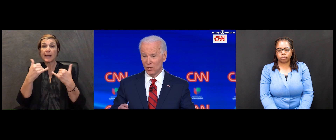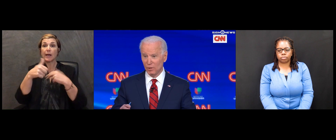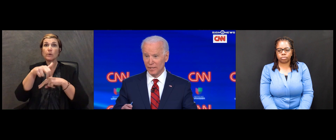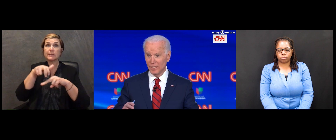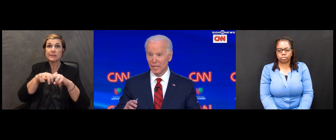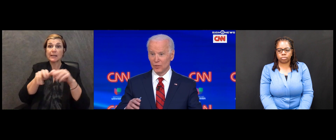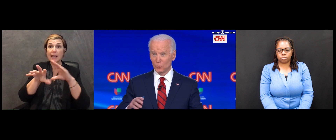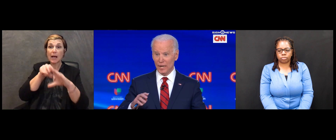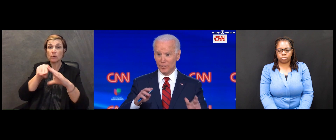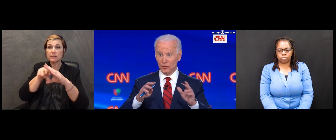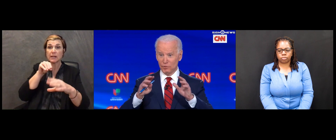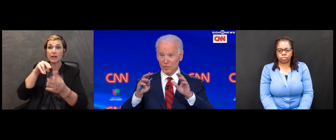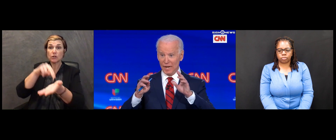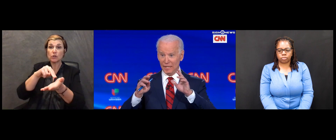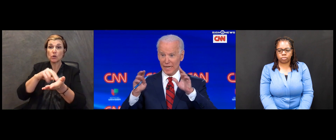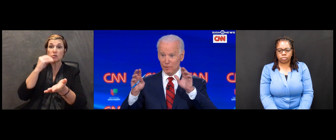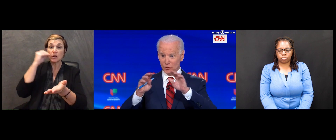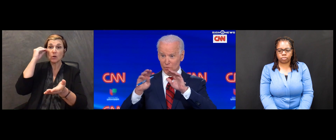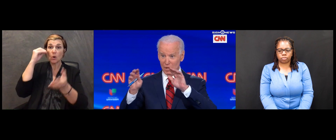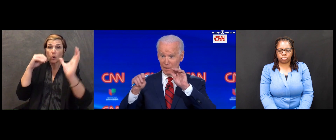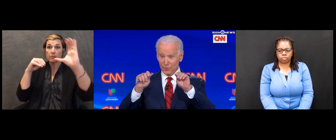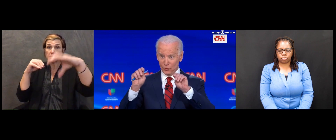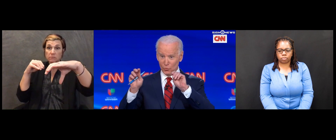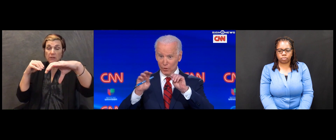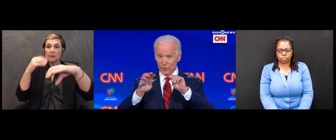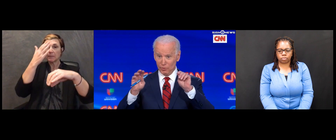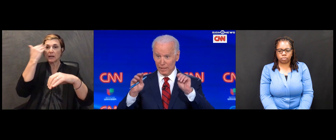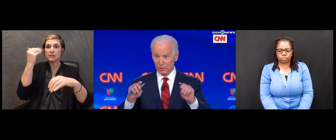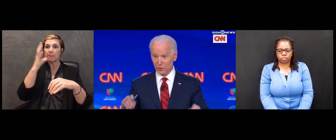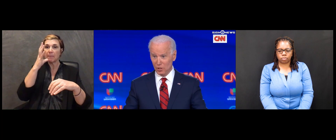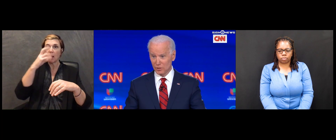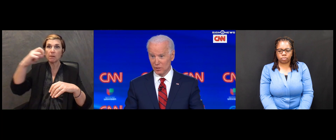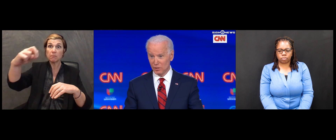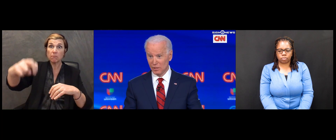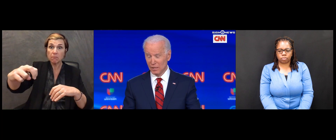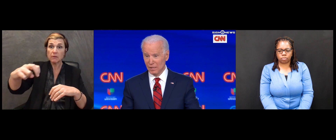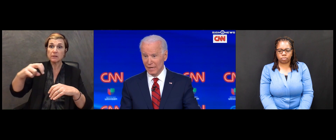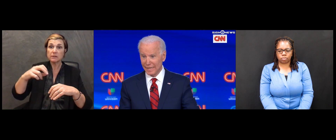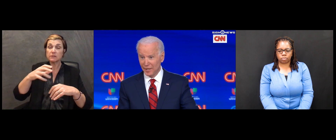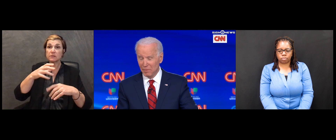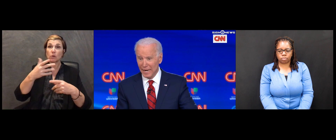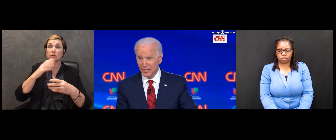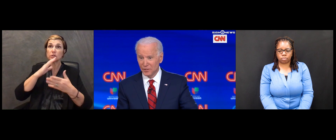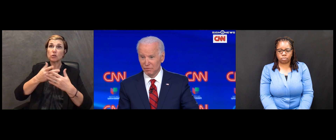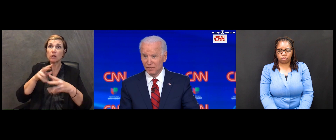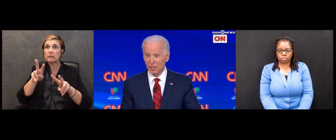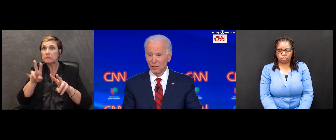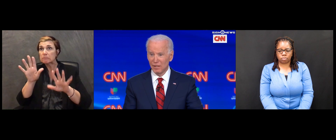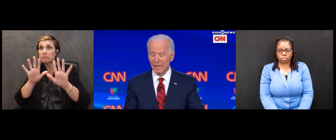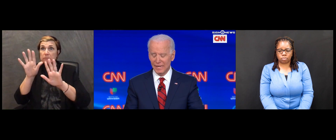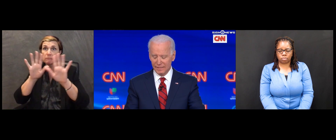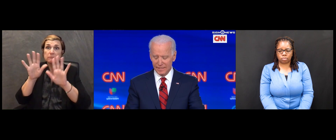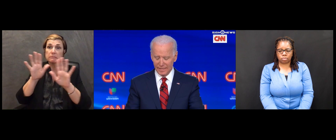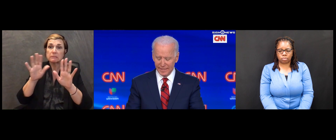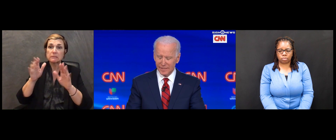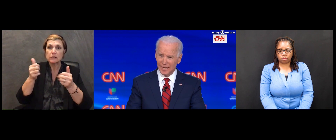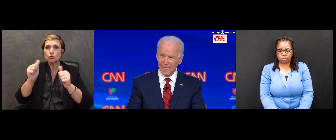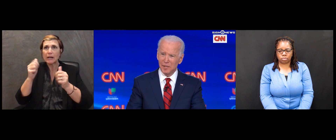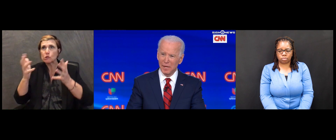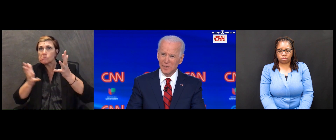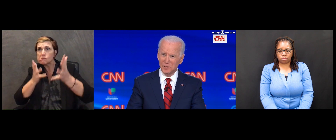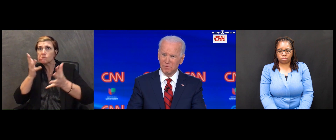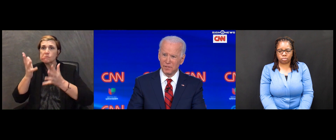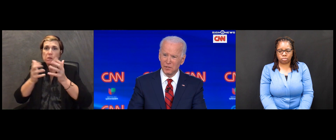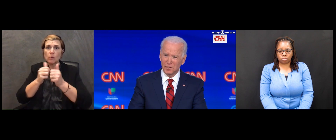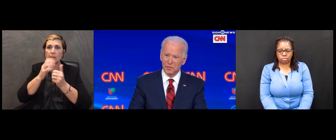she can't go in, trying to do sign language to her mom and through the window to be able to talk to her. I can't imagine the fear and the, I guess I